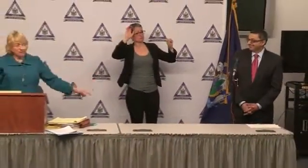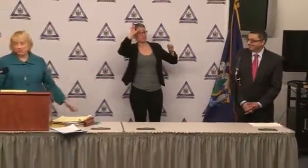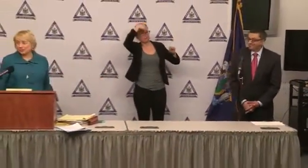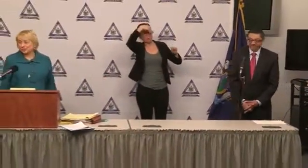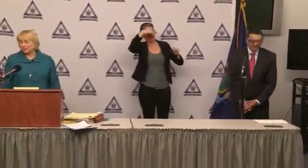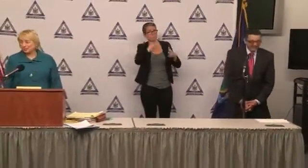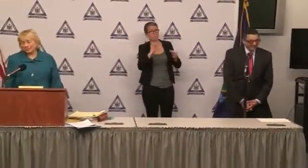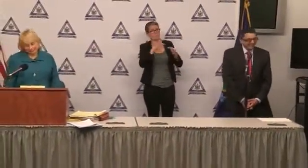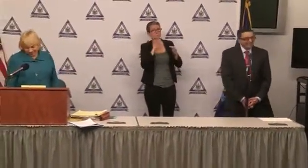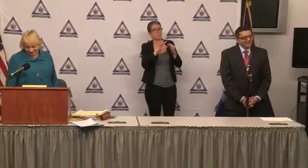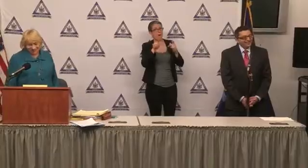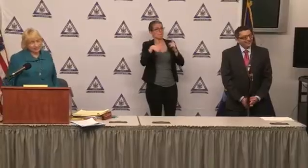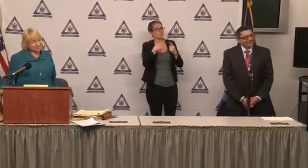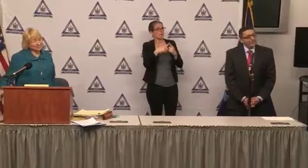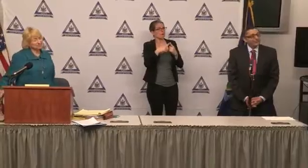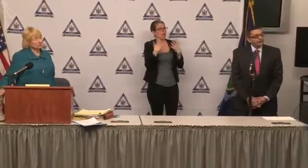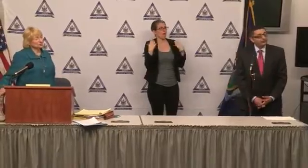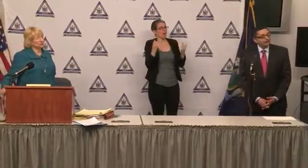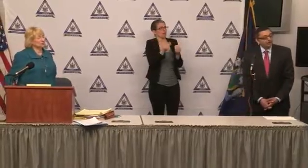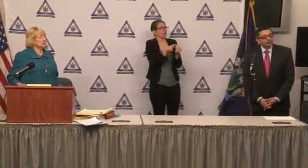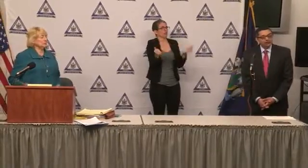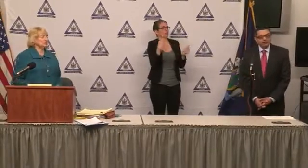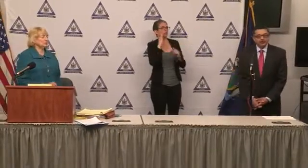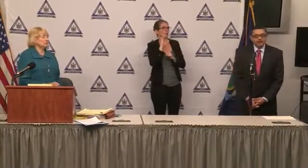tomorrow, the cure.